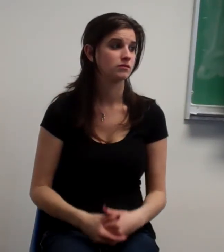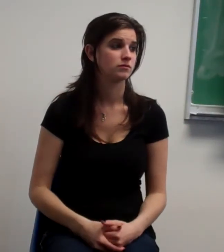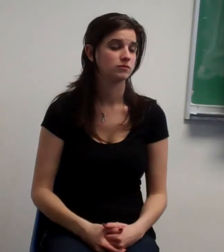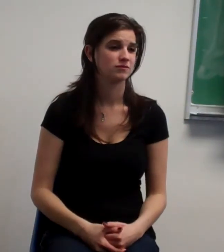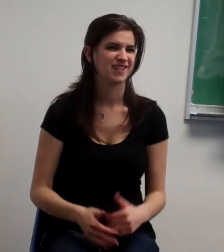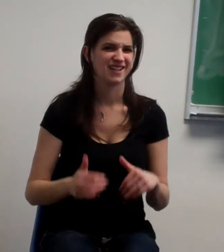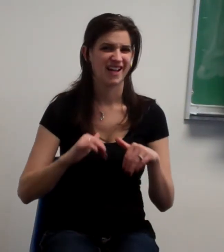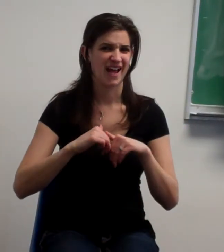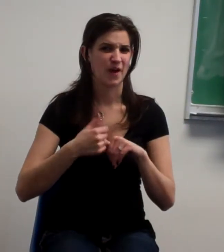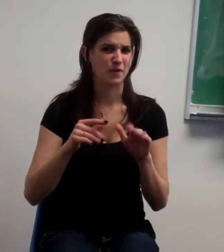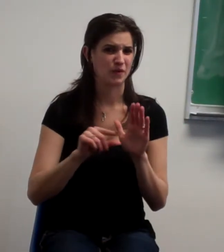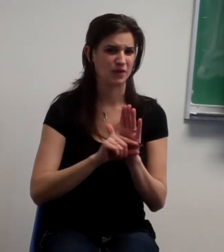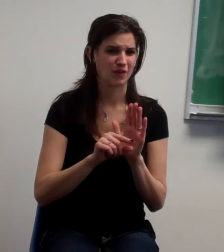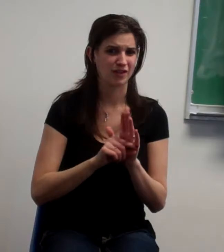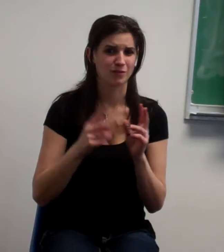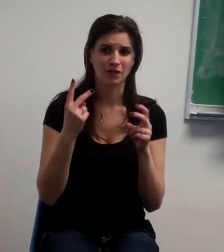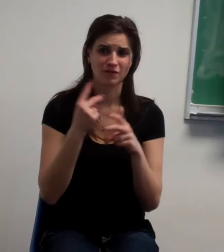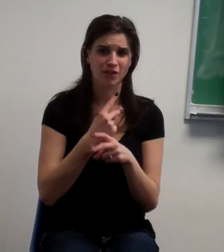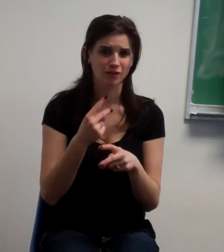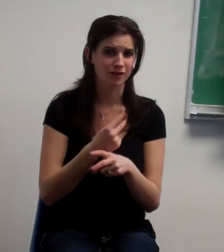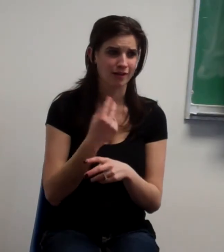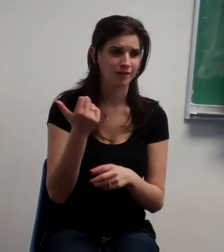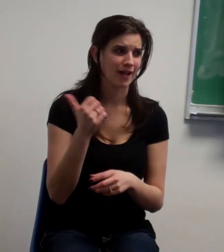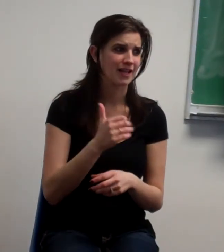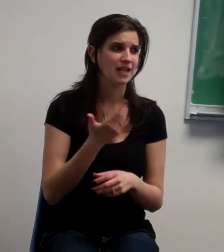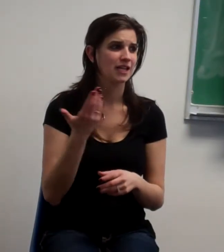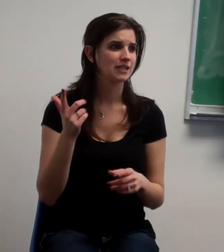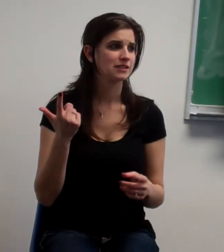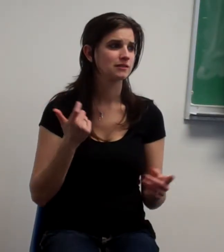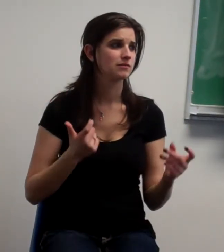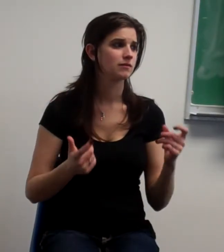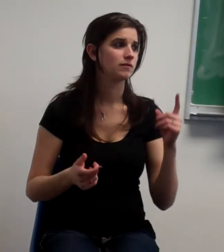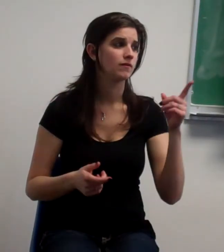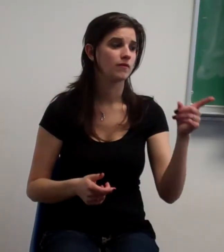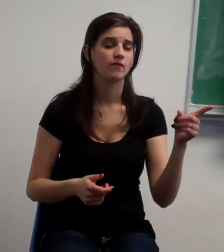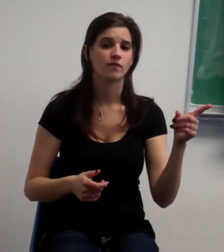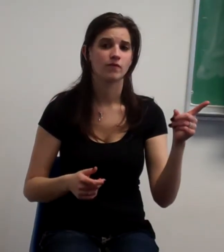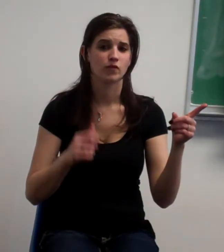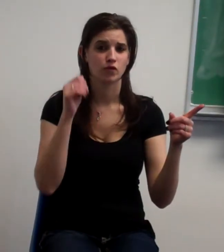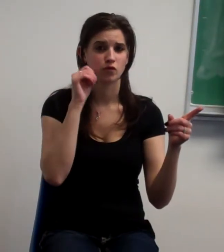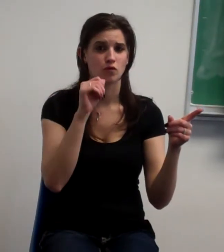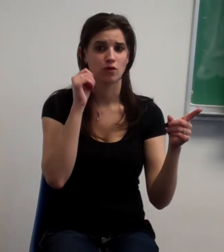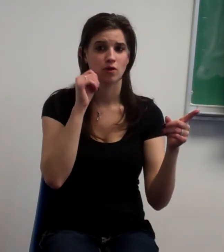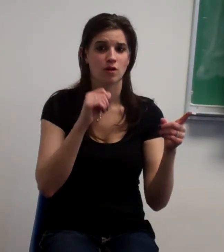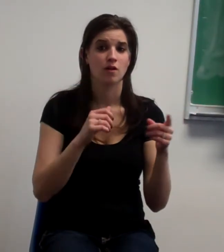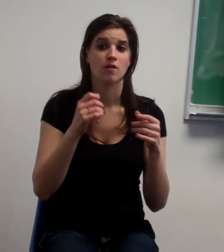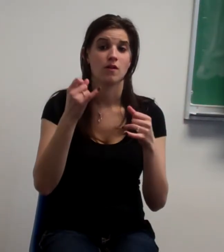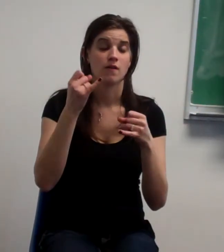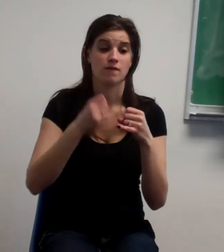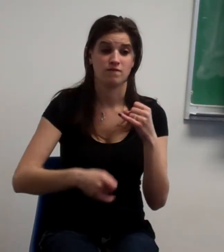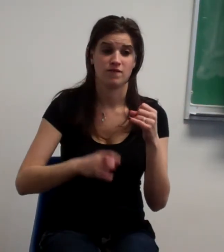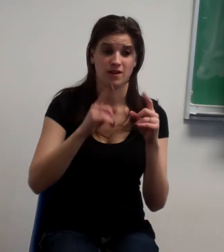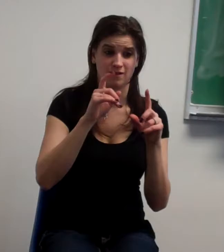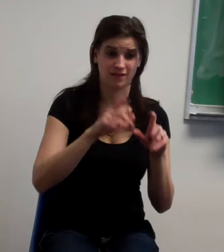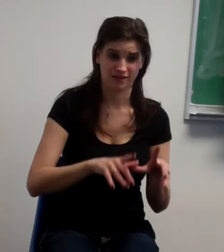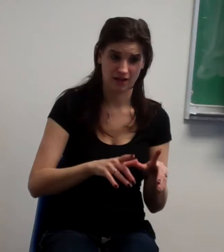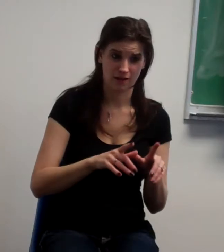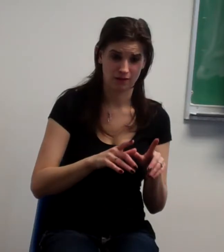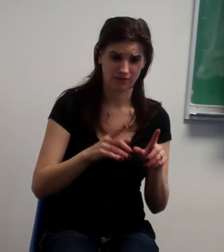grades are being done, these kinds of things? Final exam, is it just from what we have done since the last exam? Correct. Yep,